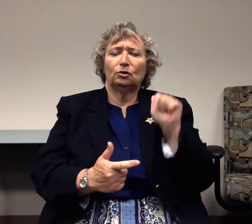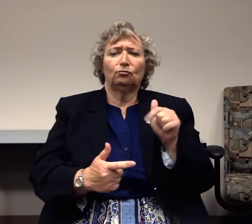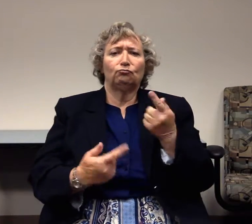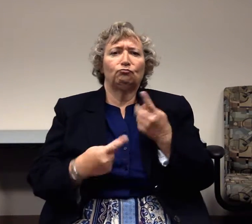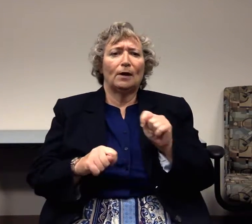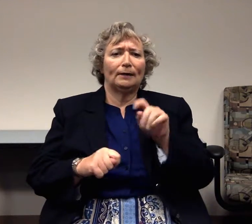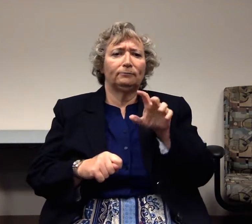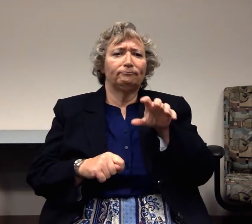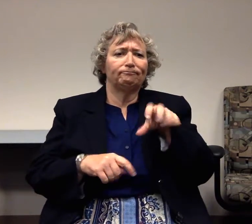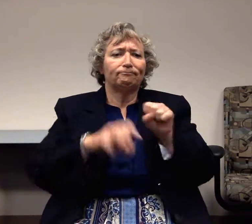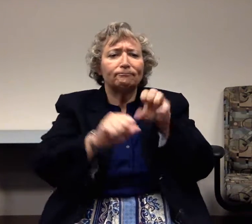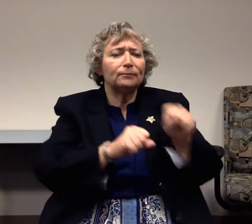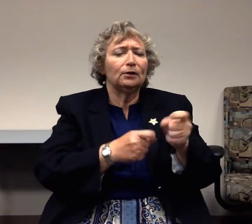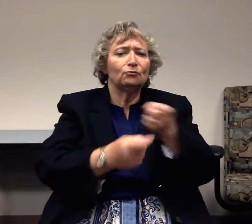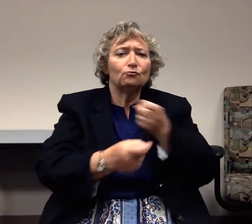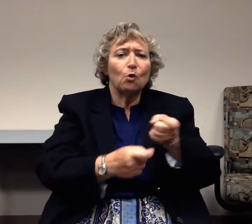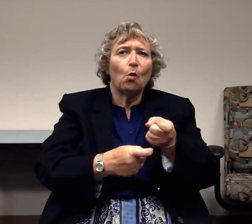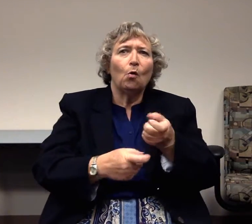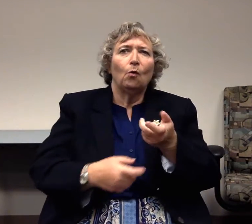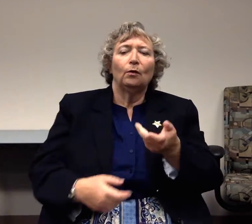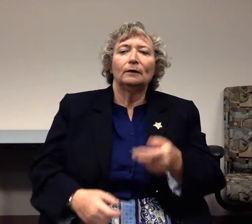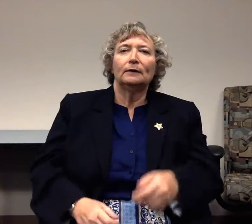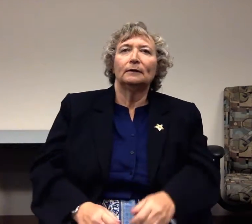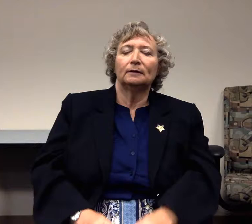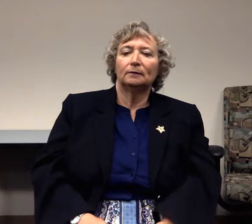for them. All right, what about Washington? Lacey?